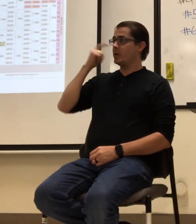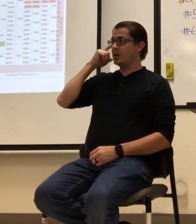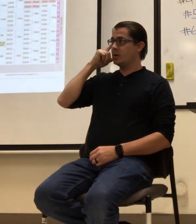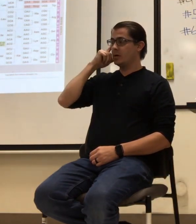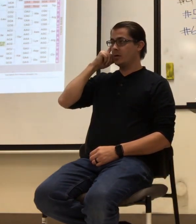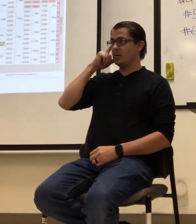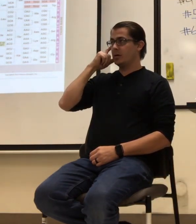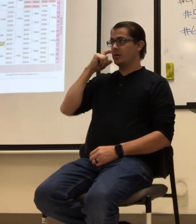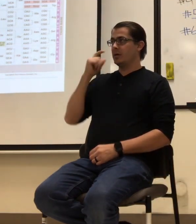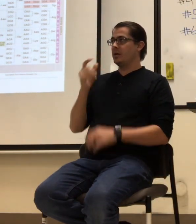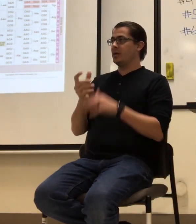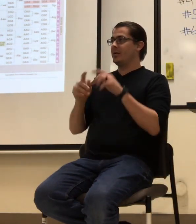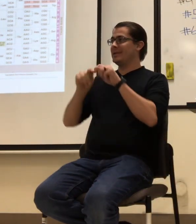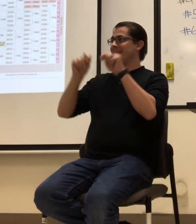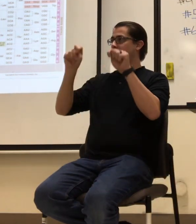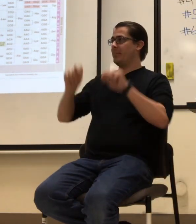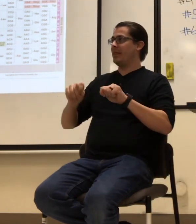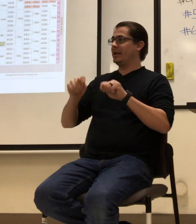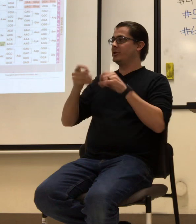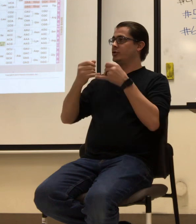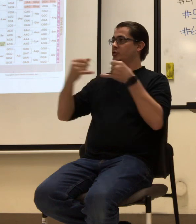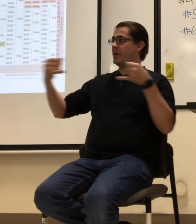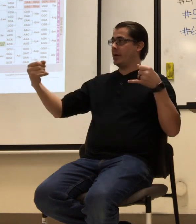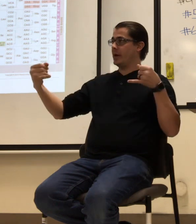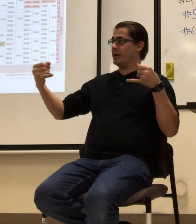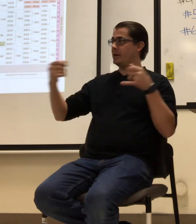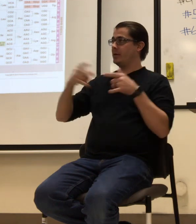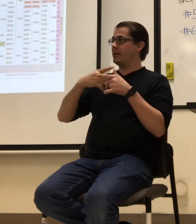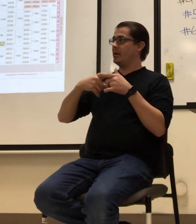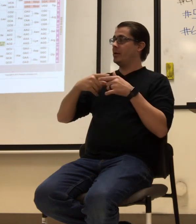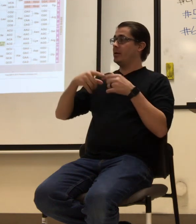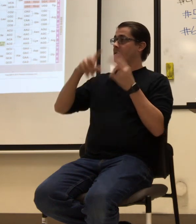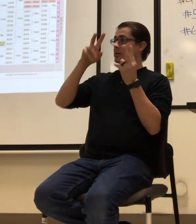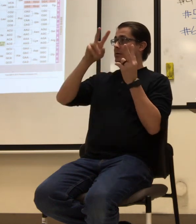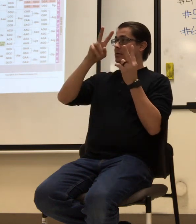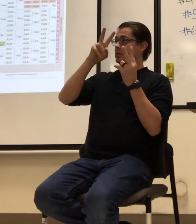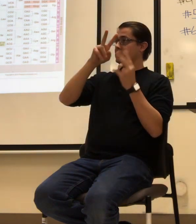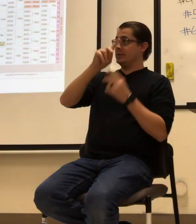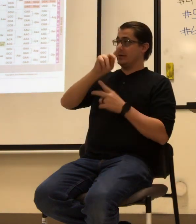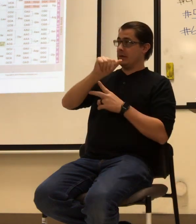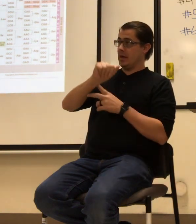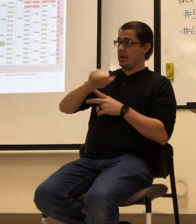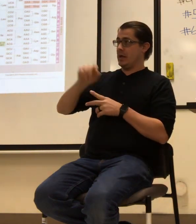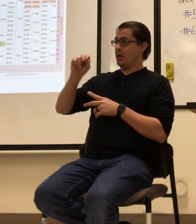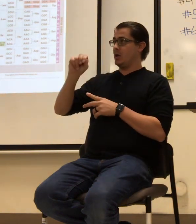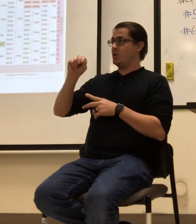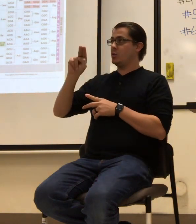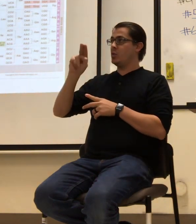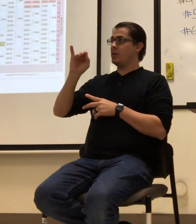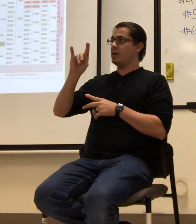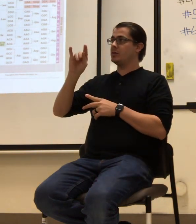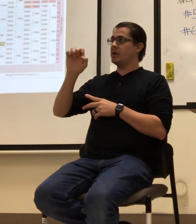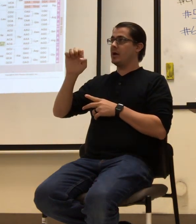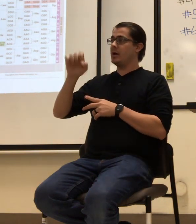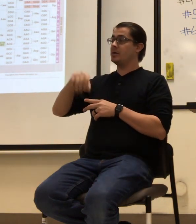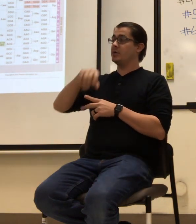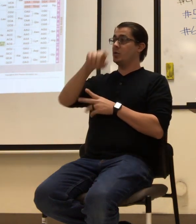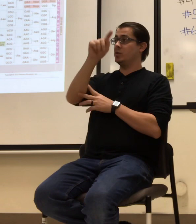template strand is just base pairing with DNA nucleotides. So